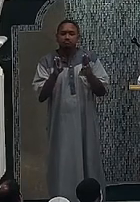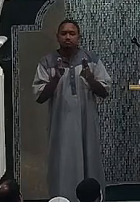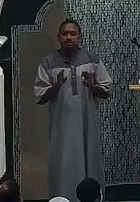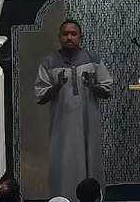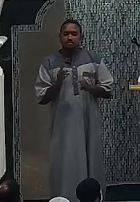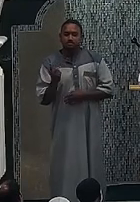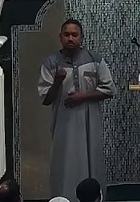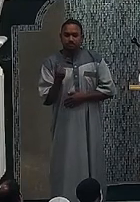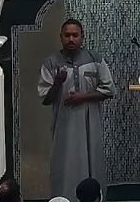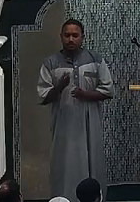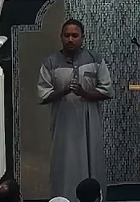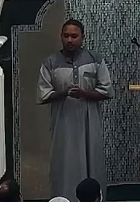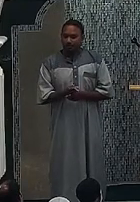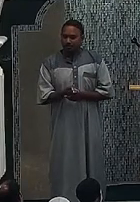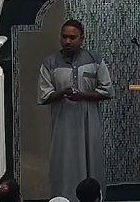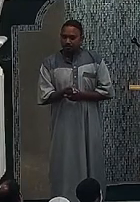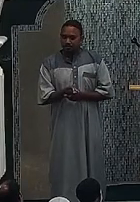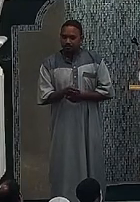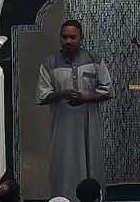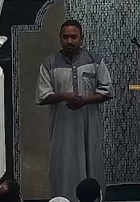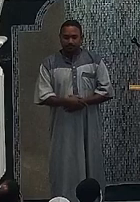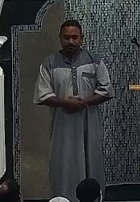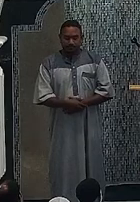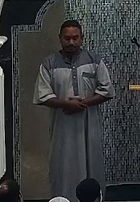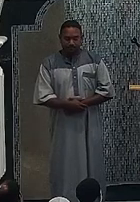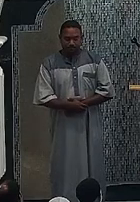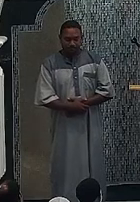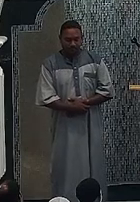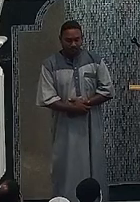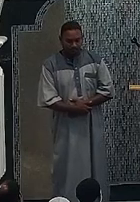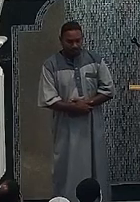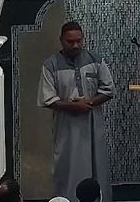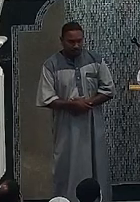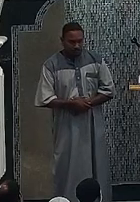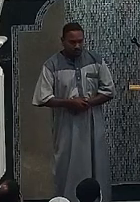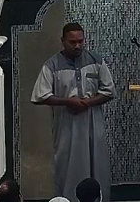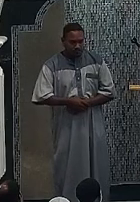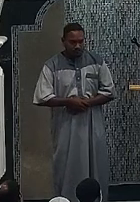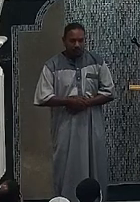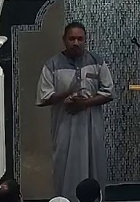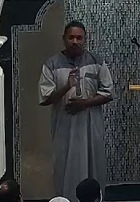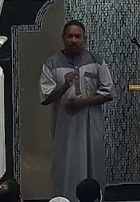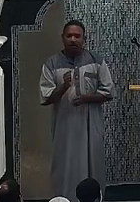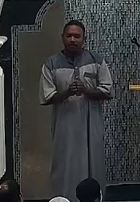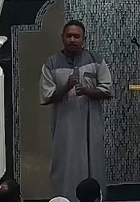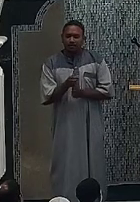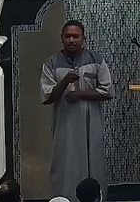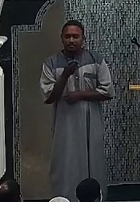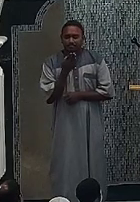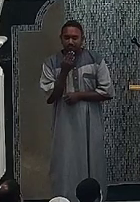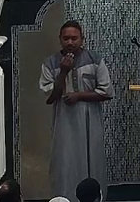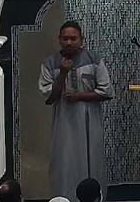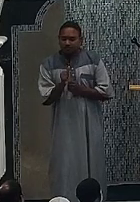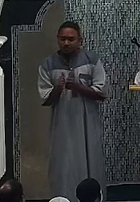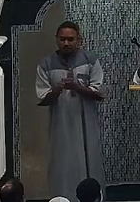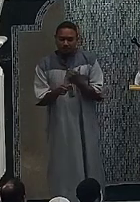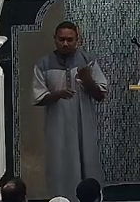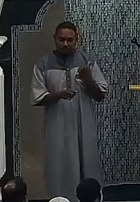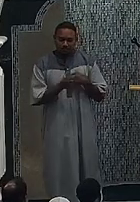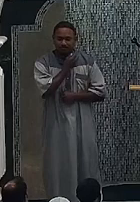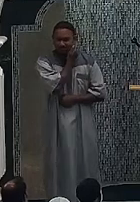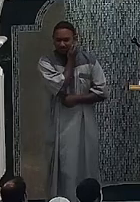with you. Can the brothers just repeat after me, can Allah? Or at least reply to me,